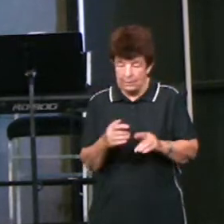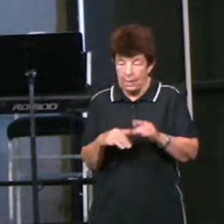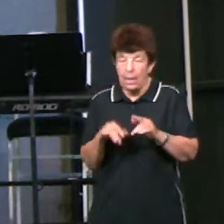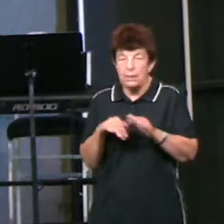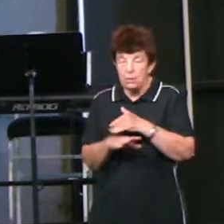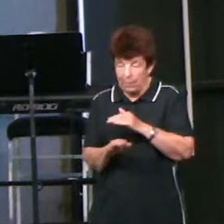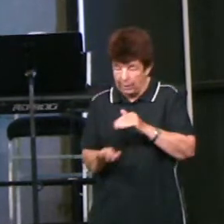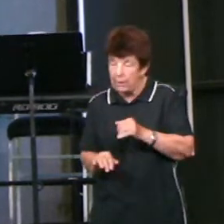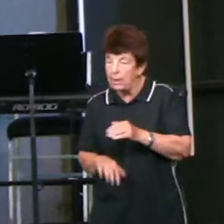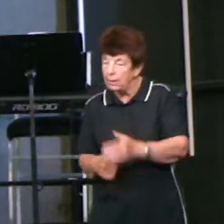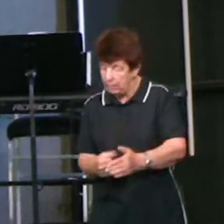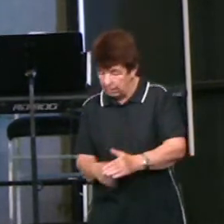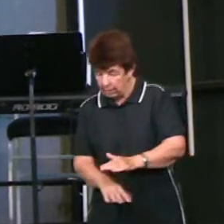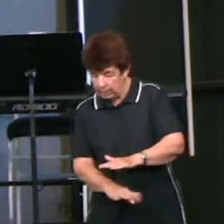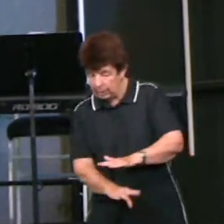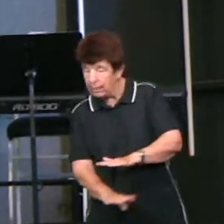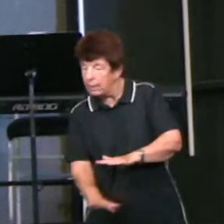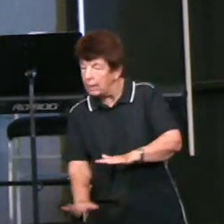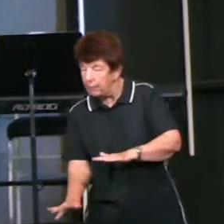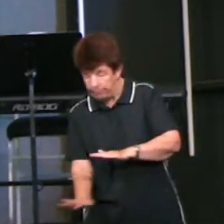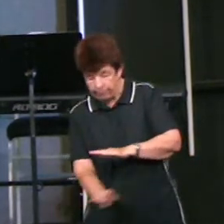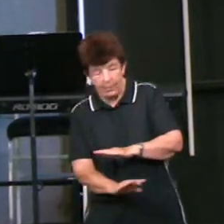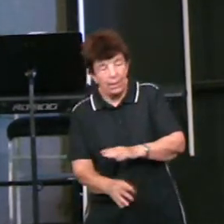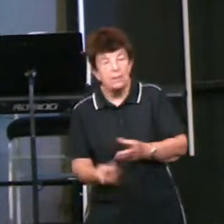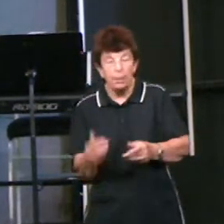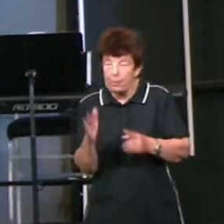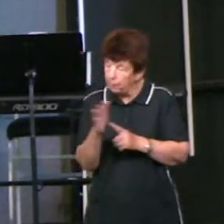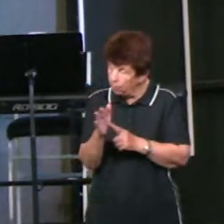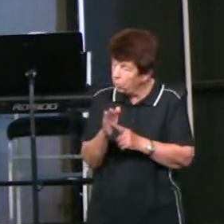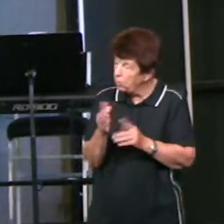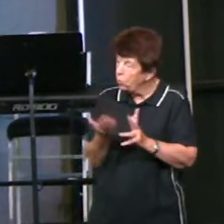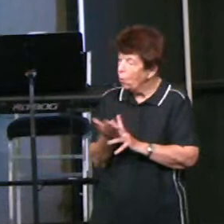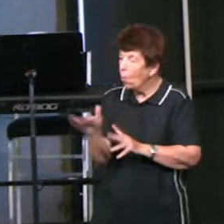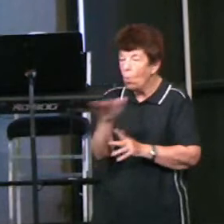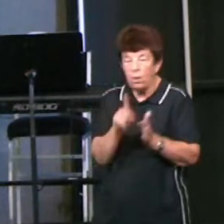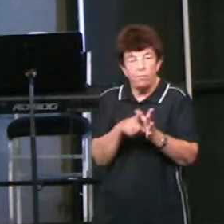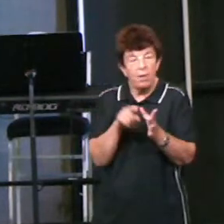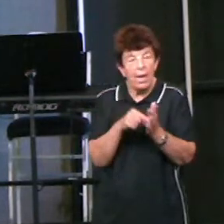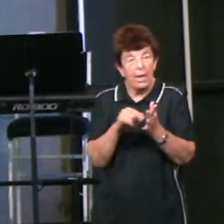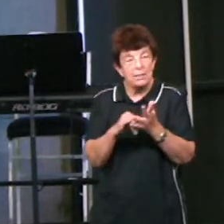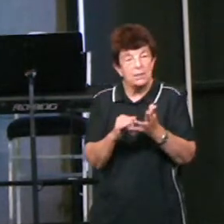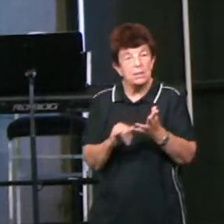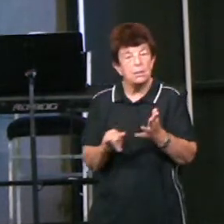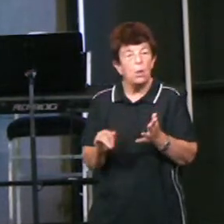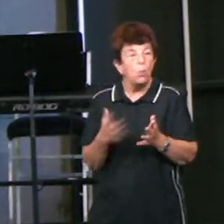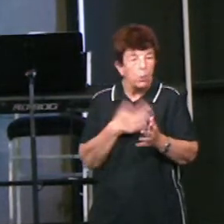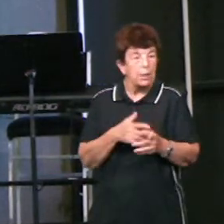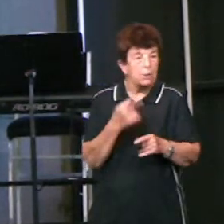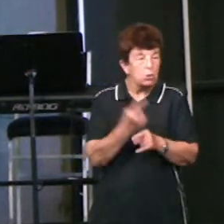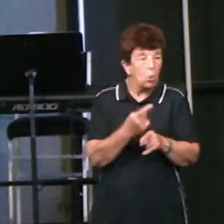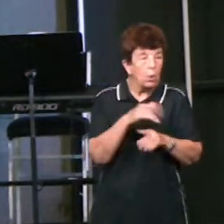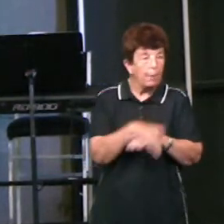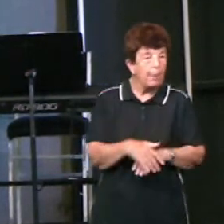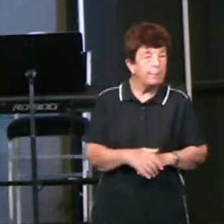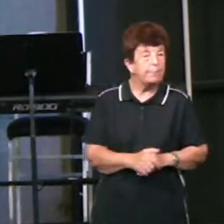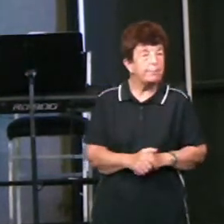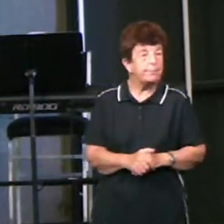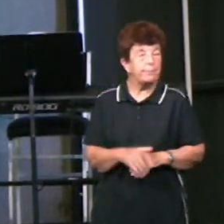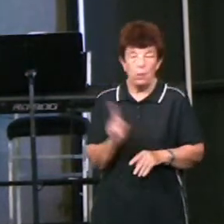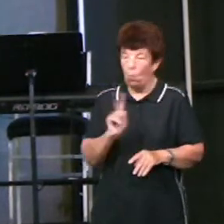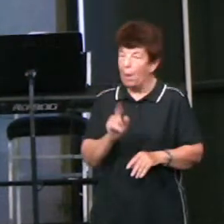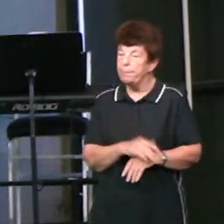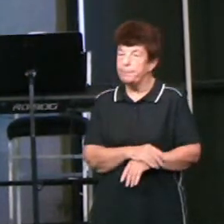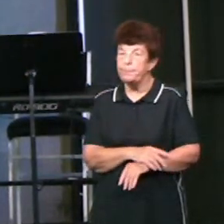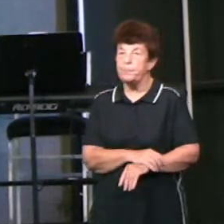our journey so far. Right? It's something prevalent throughout all of Acts. It's something which we need to address. And that